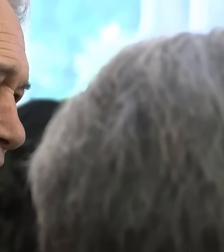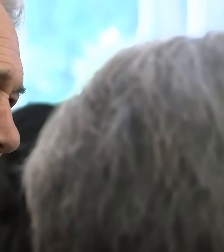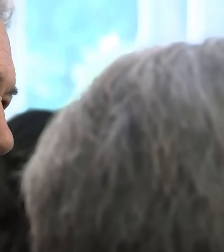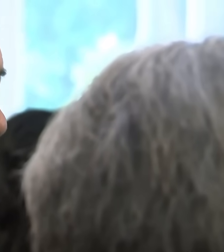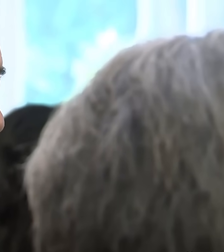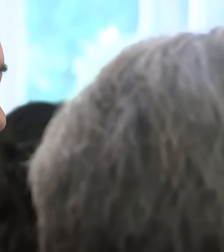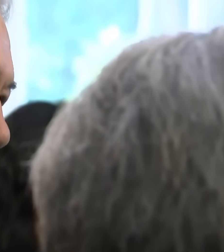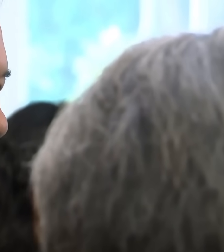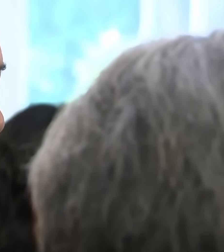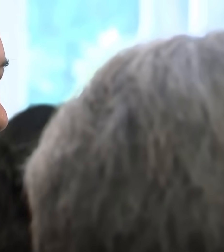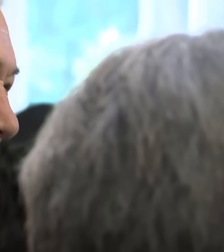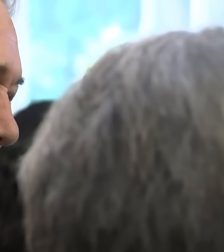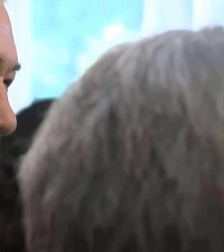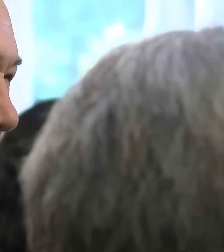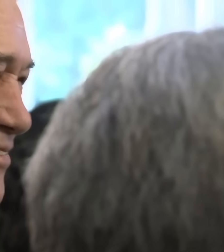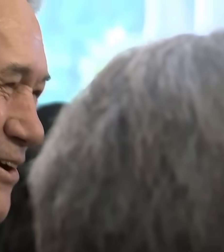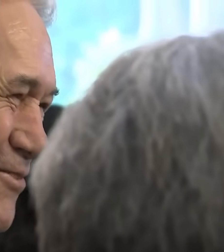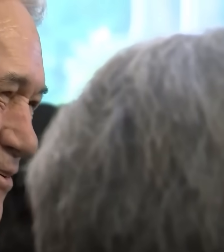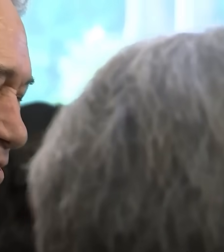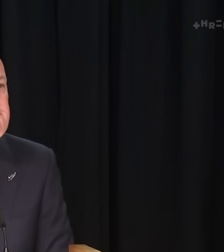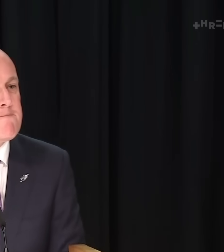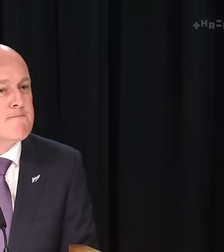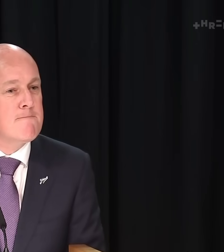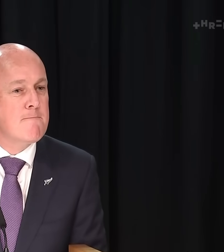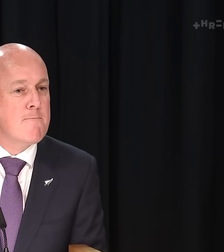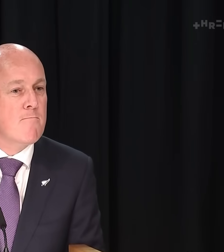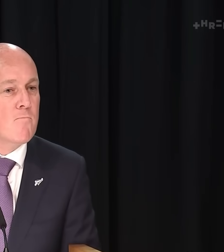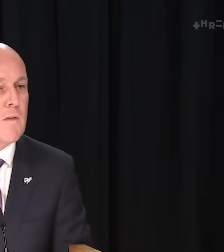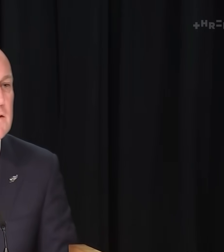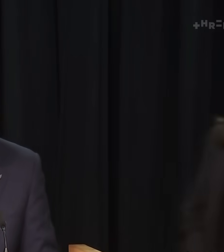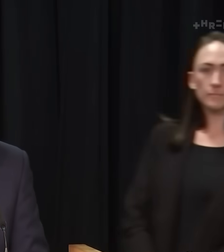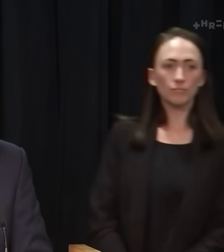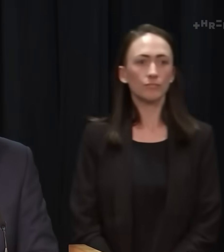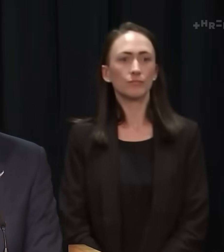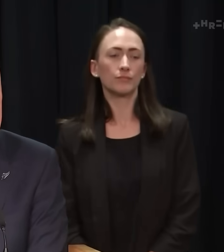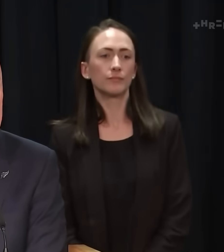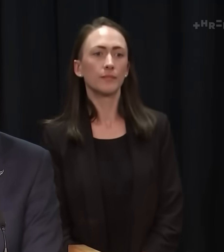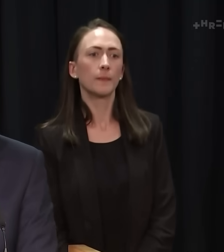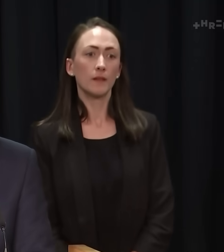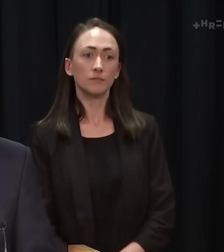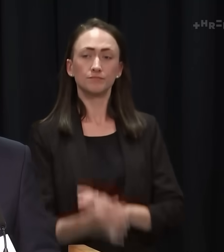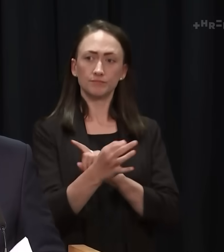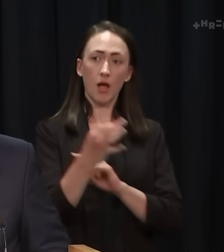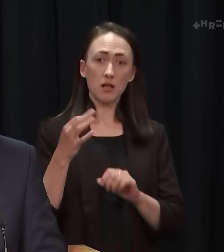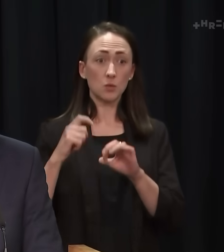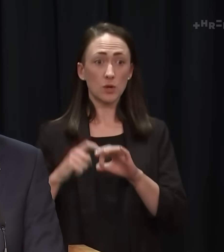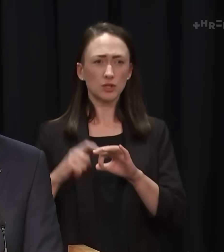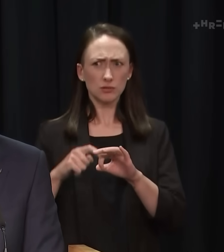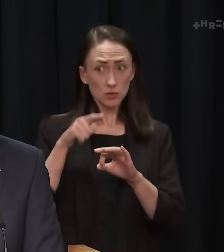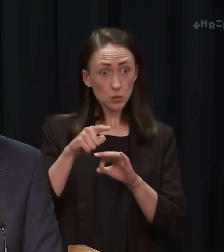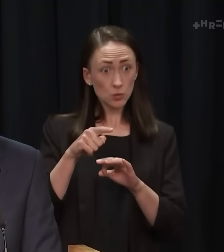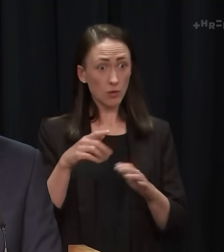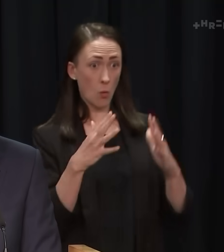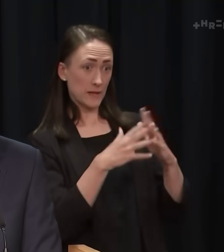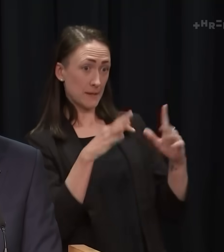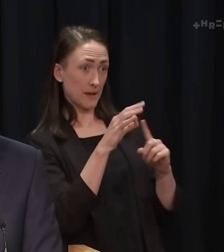Peters falsely accusing the media of taking a bribe. Do you find what Winston Peters said acceptable? Well, it's not the way that I